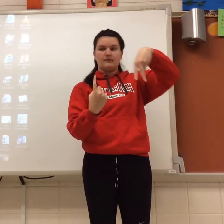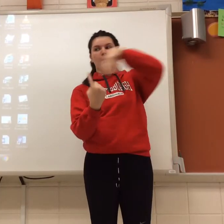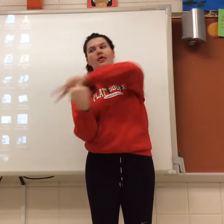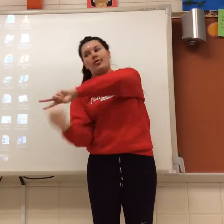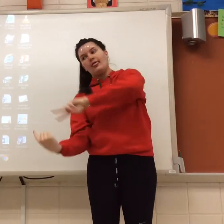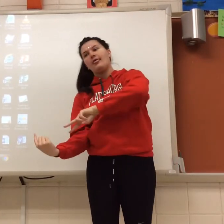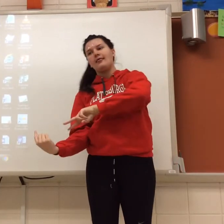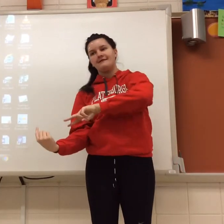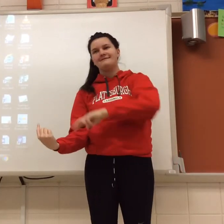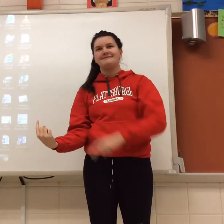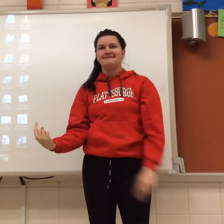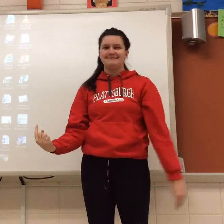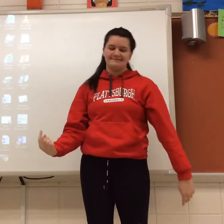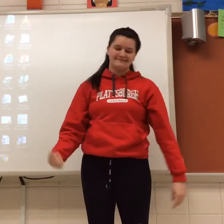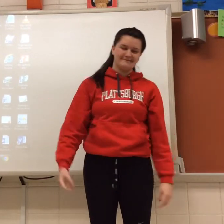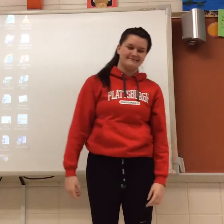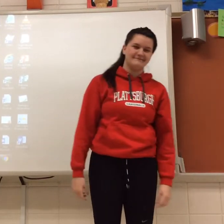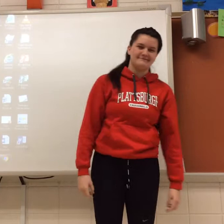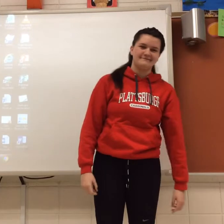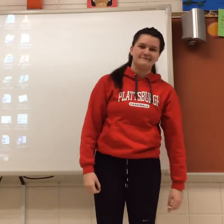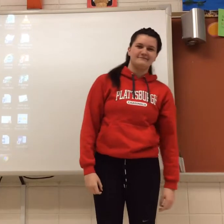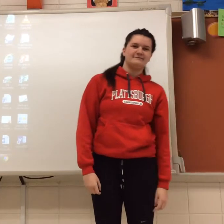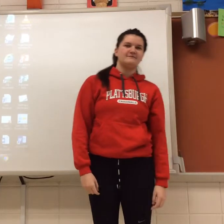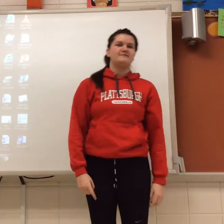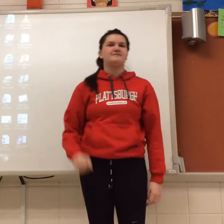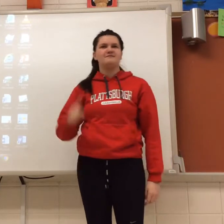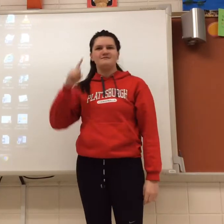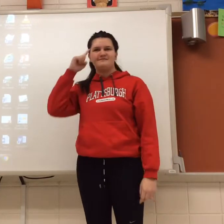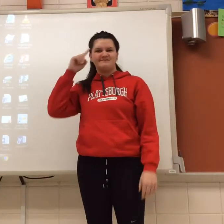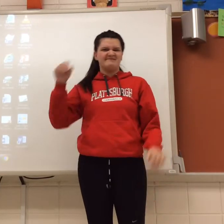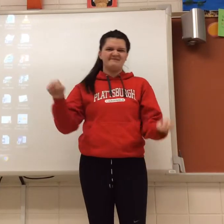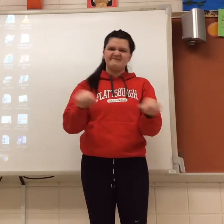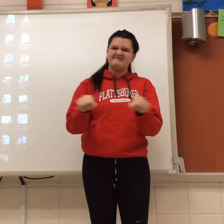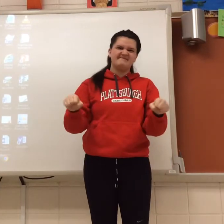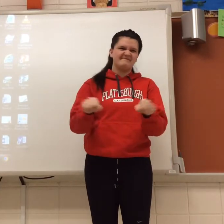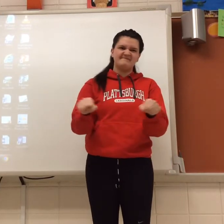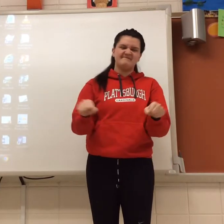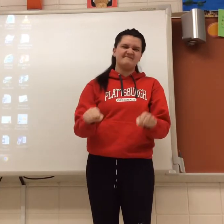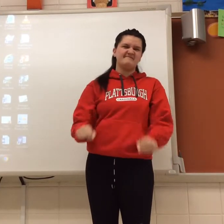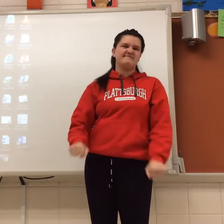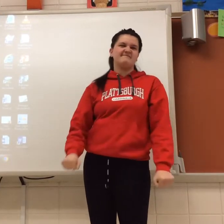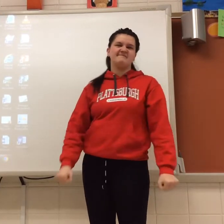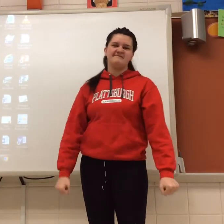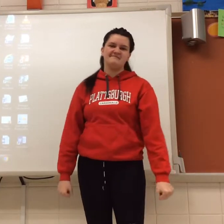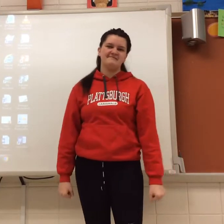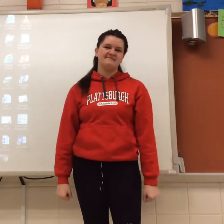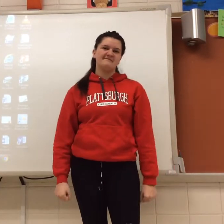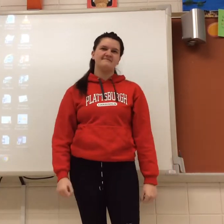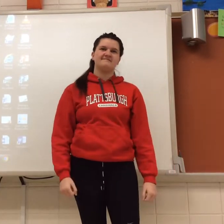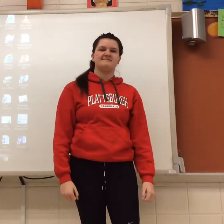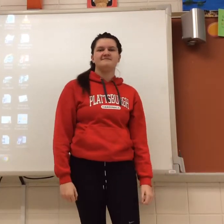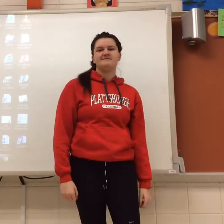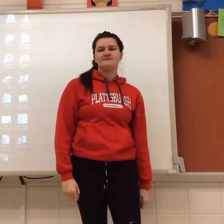Bang! Into a tall floor lamp. Over it fell with a crash.